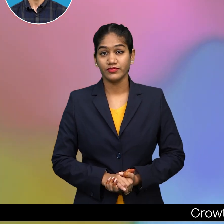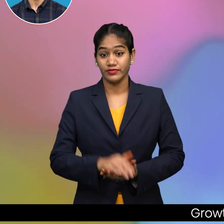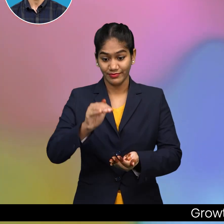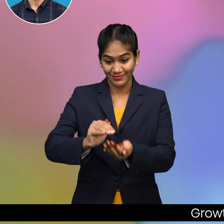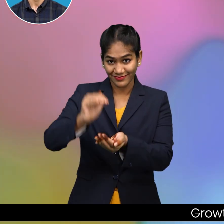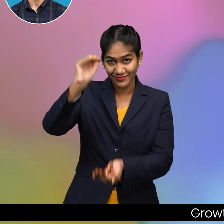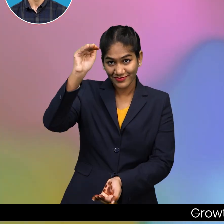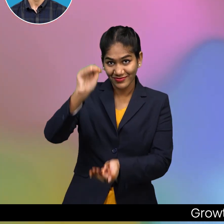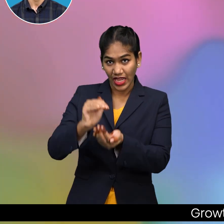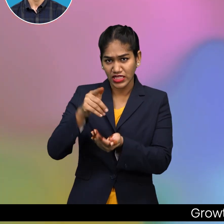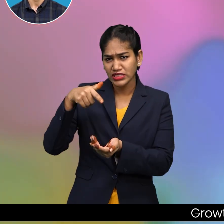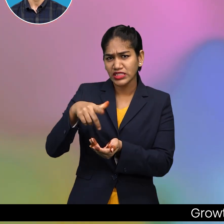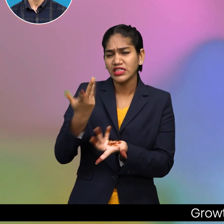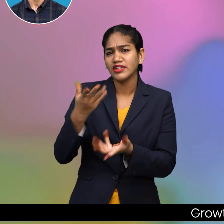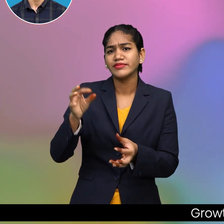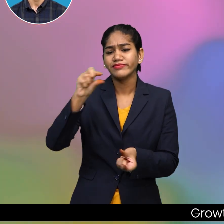growth hormone,